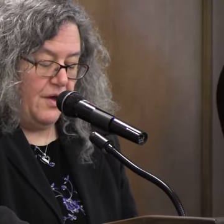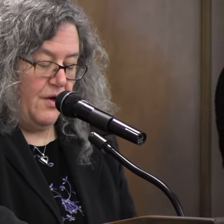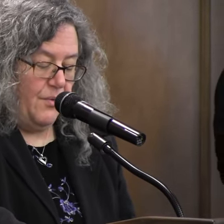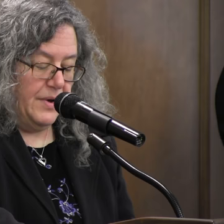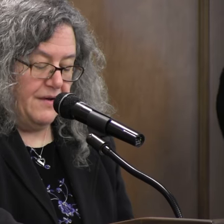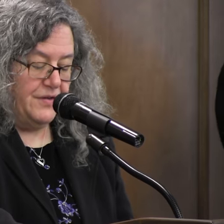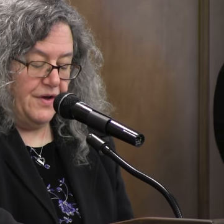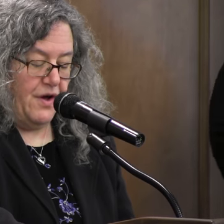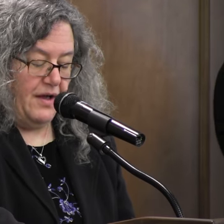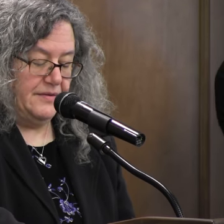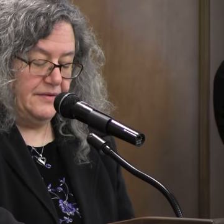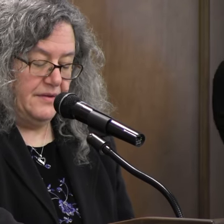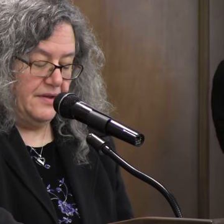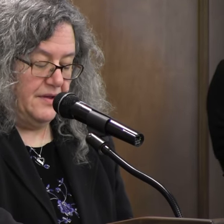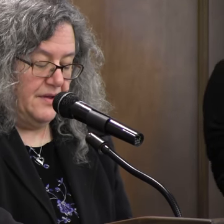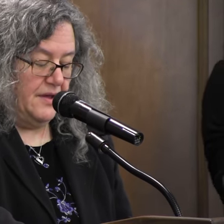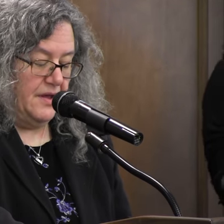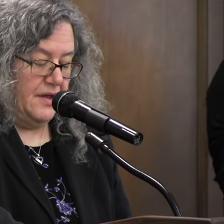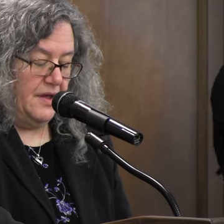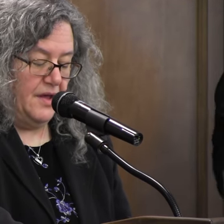cause, whatever the cost?